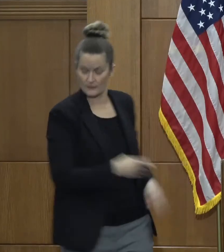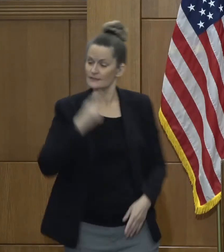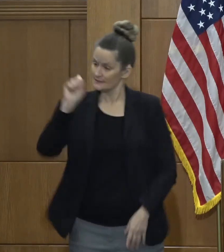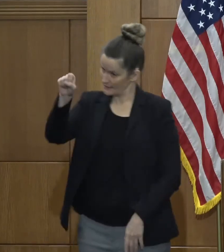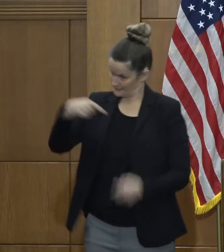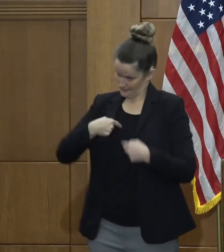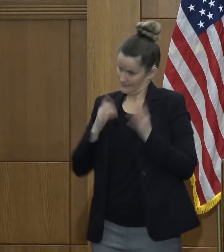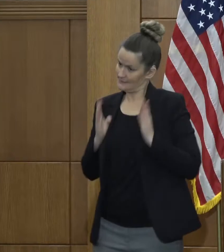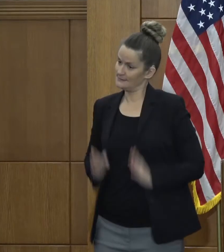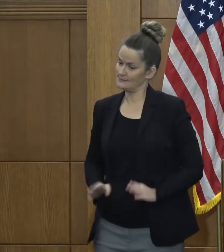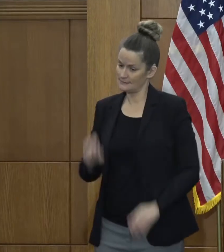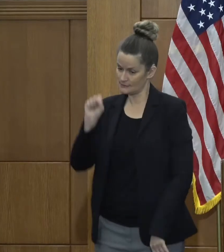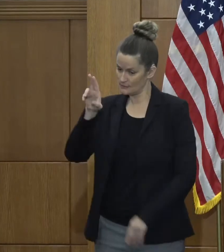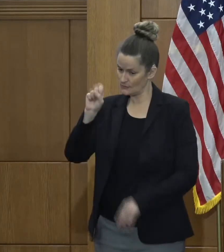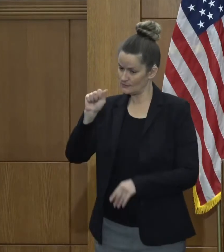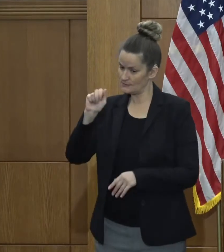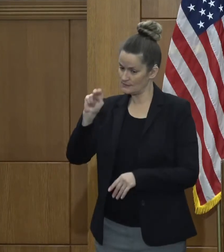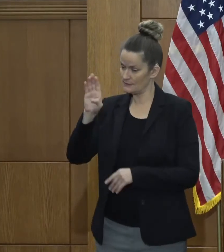Commonwealth of Virginia.